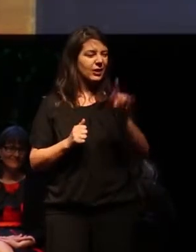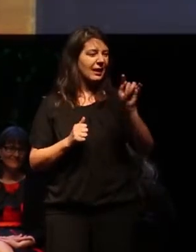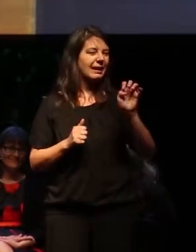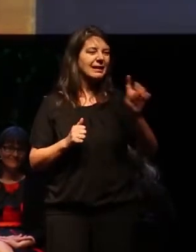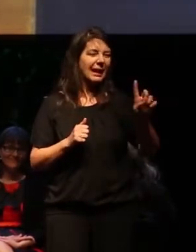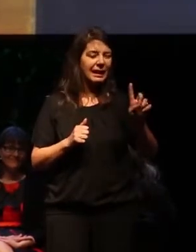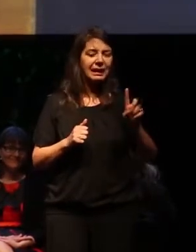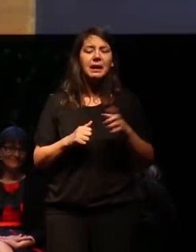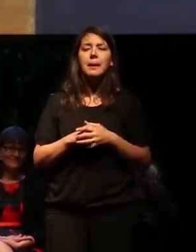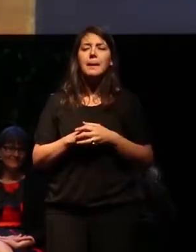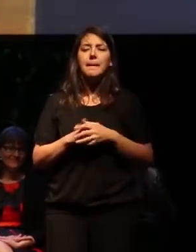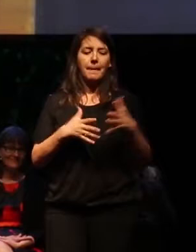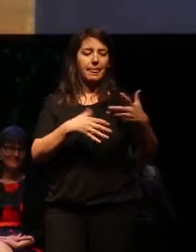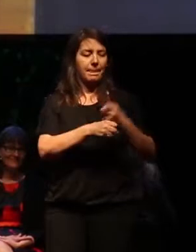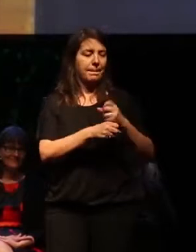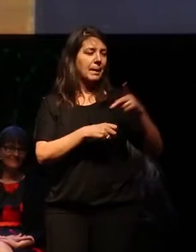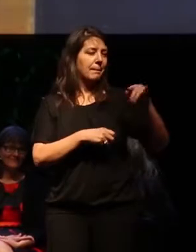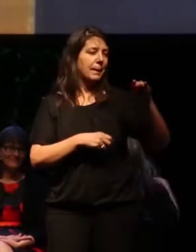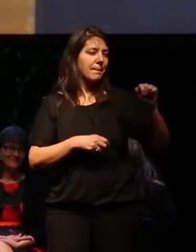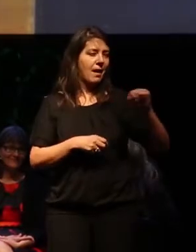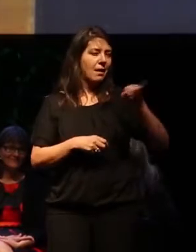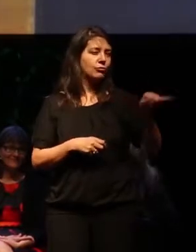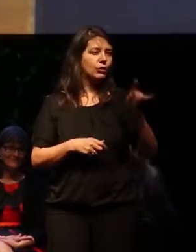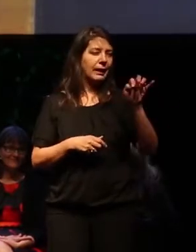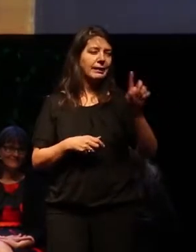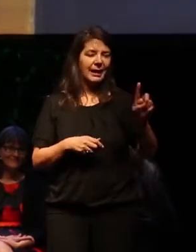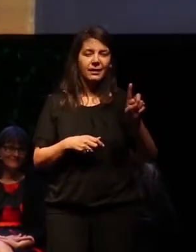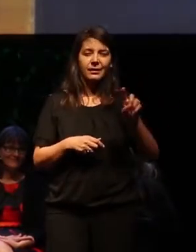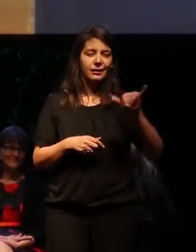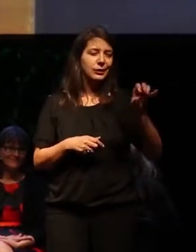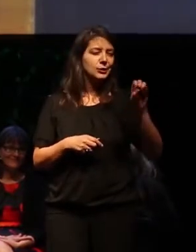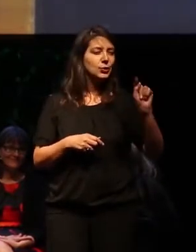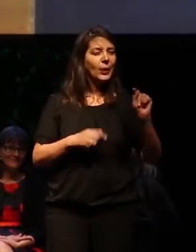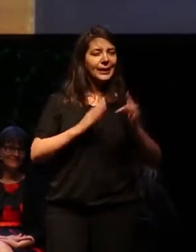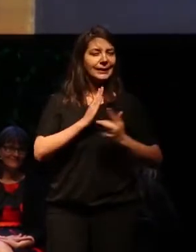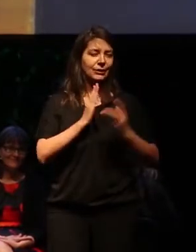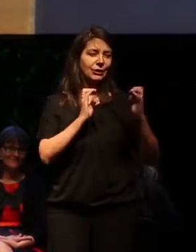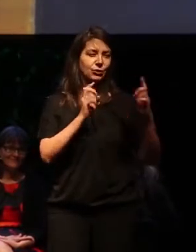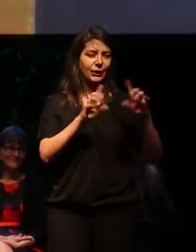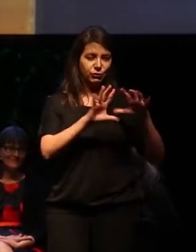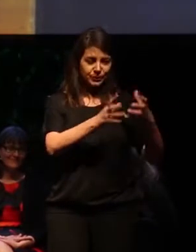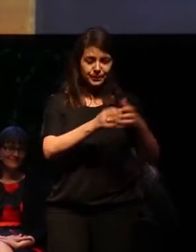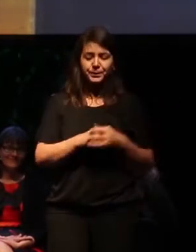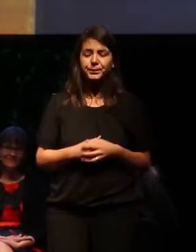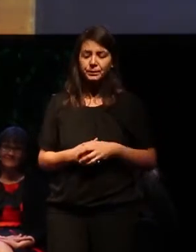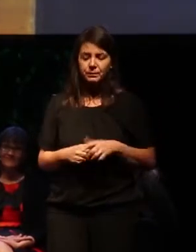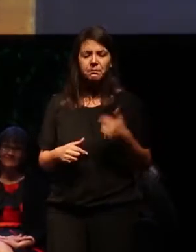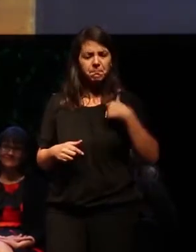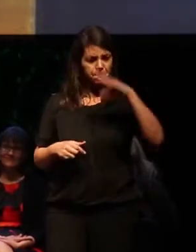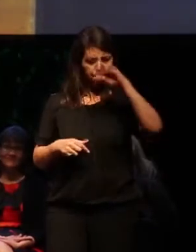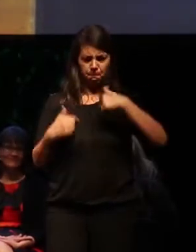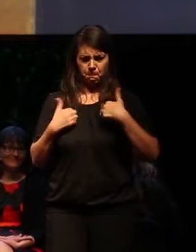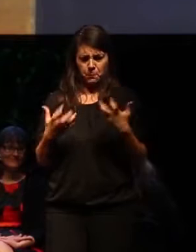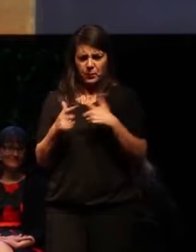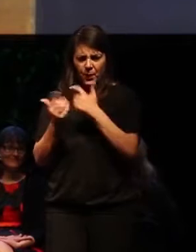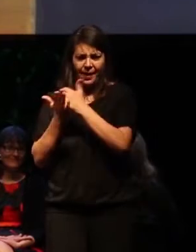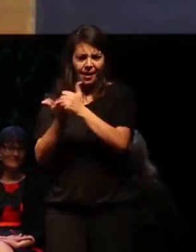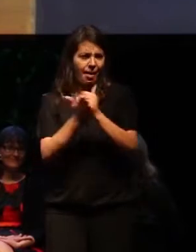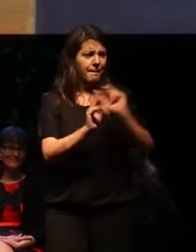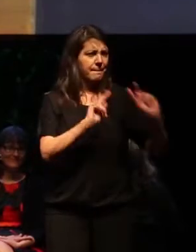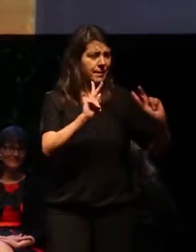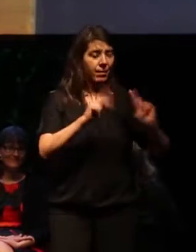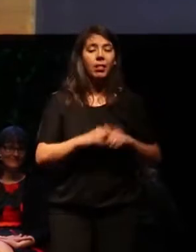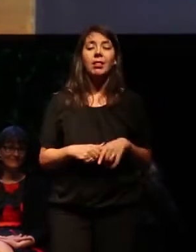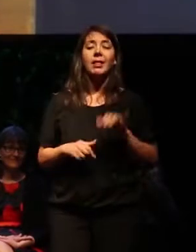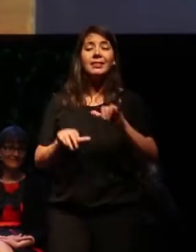District, better known as Pima JTED. I knew I wanted to help people, and after taking the